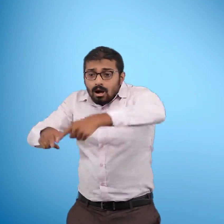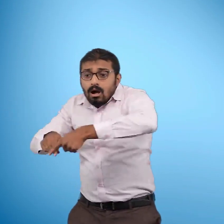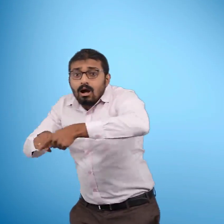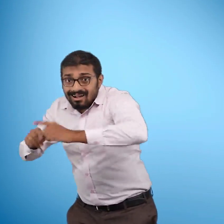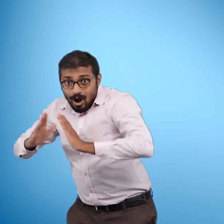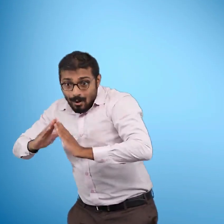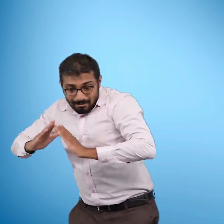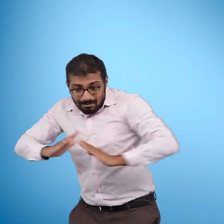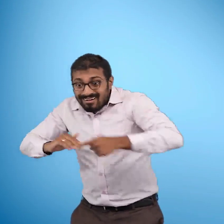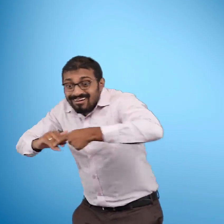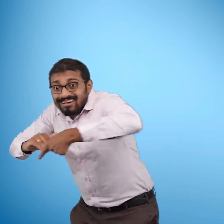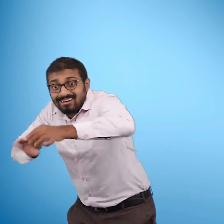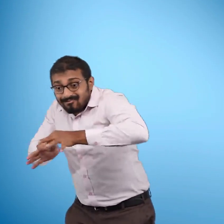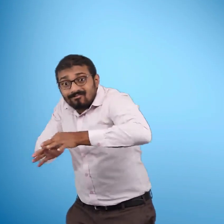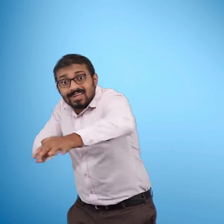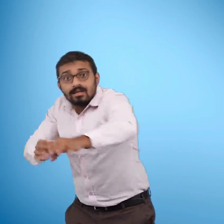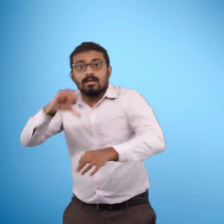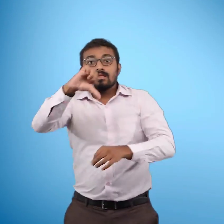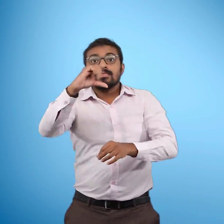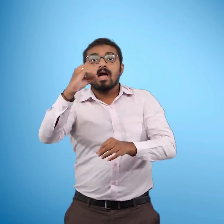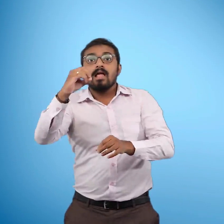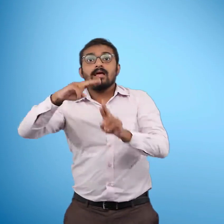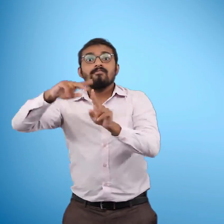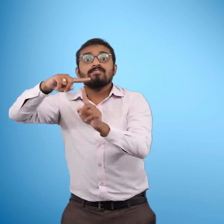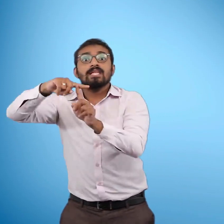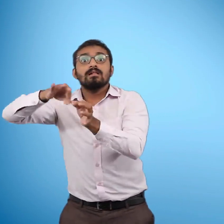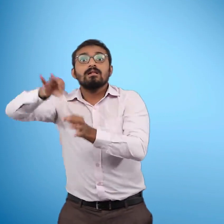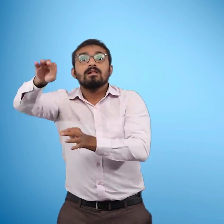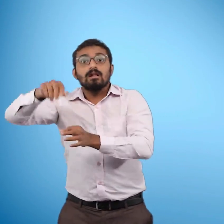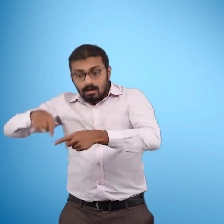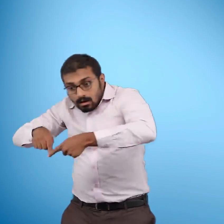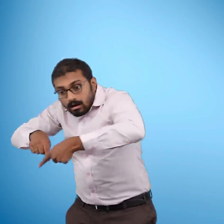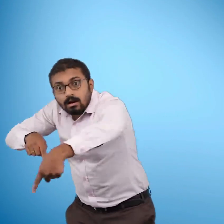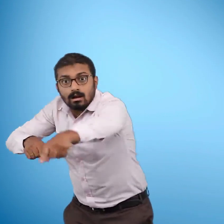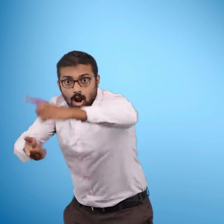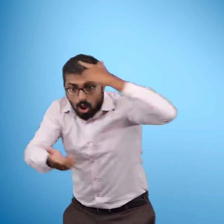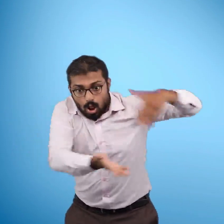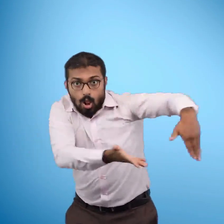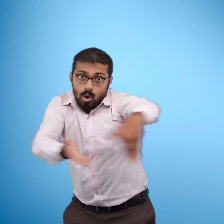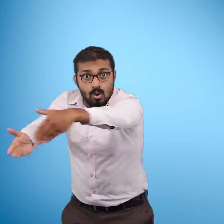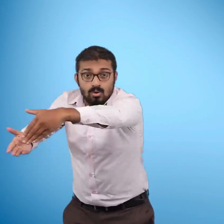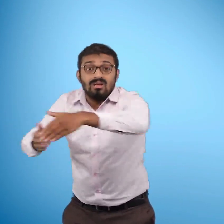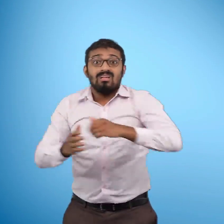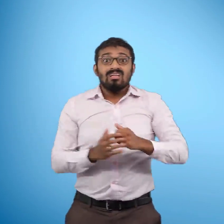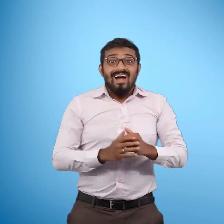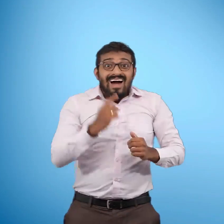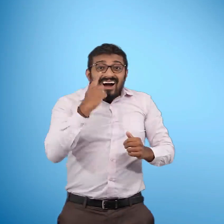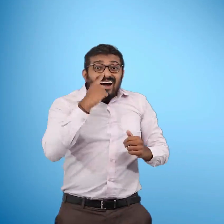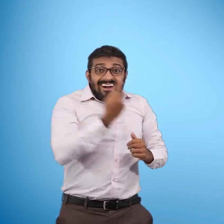little far off from the houses, and all the houses are at 90 feet distance from the road,